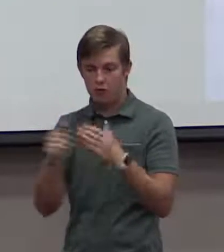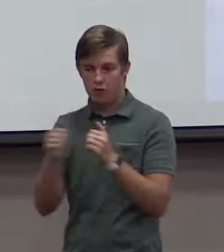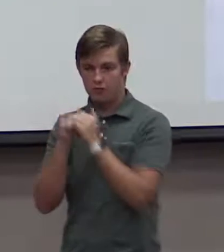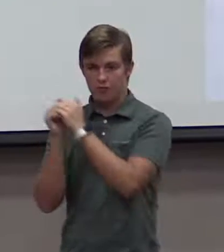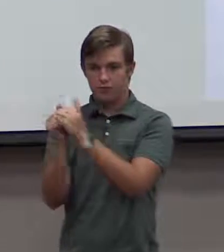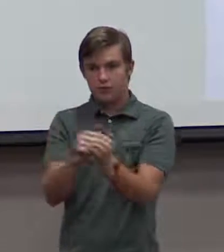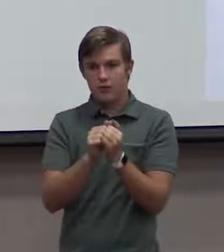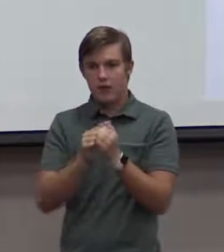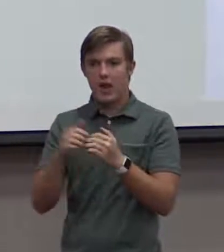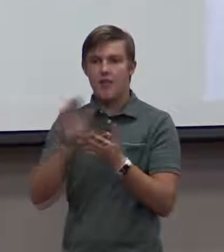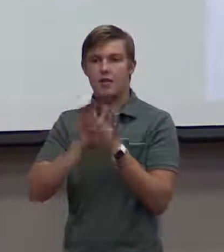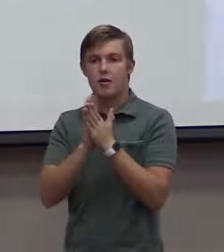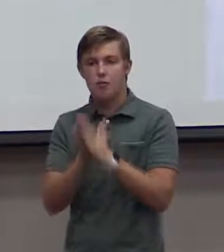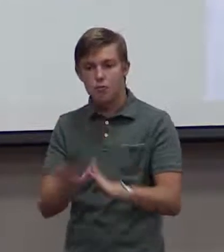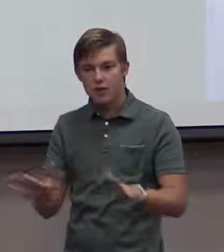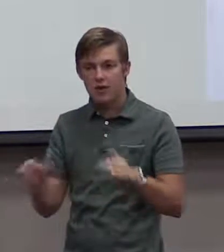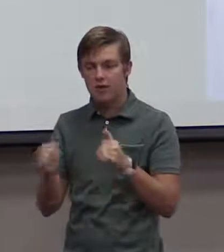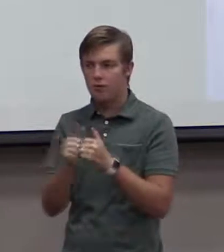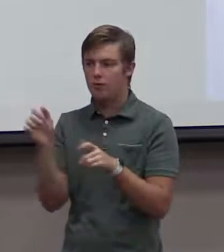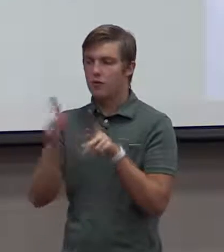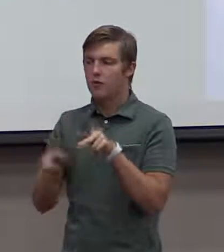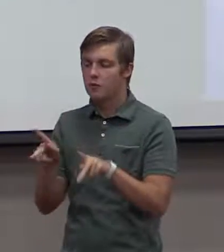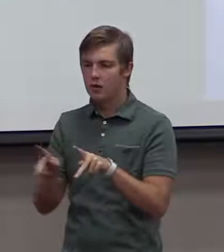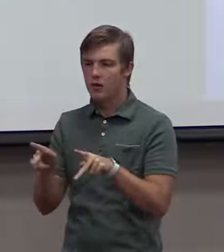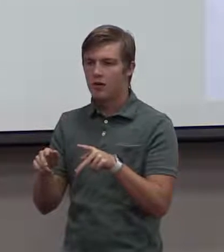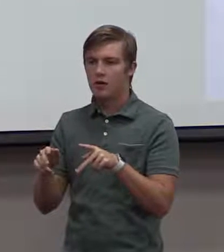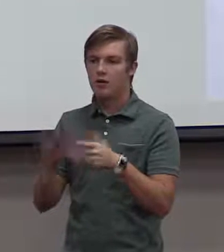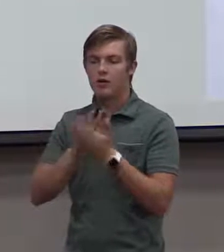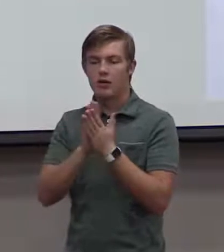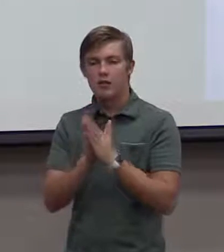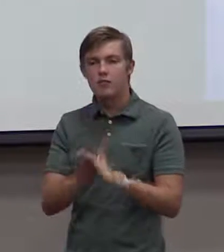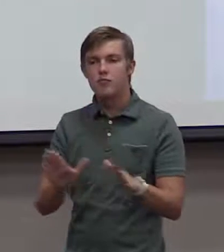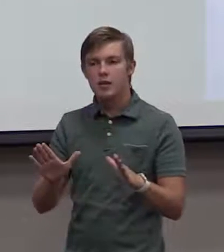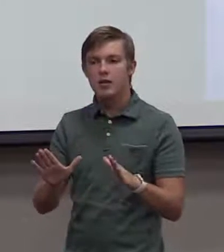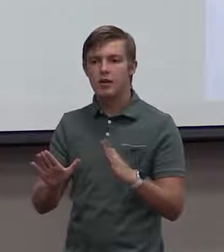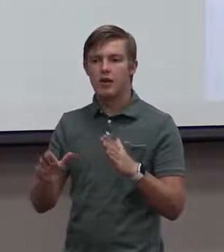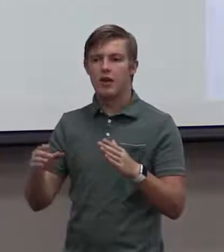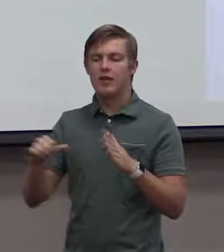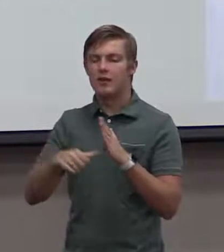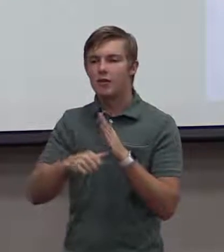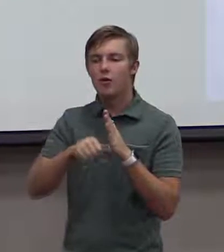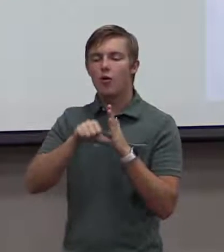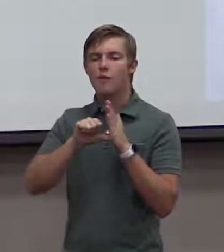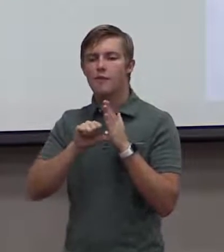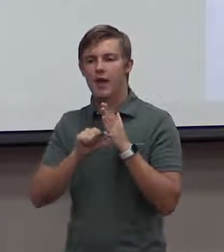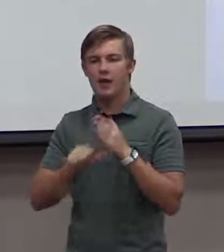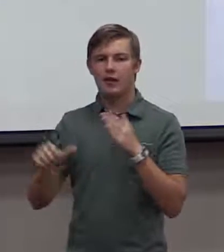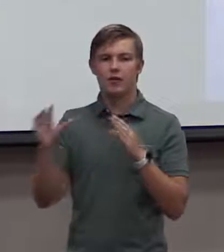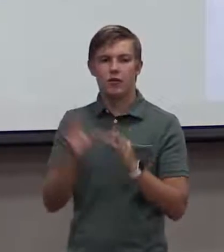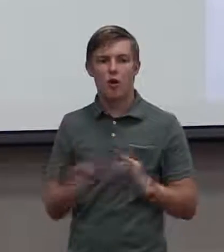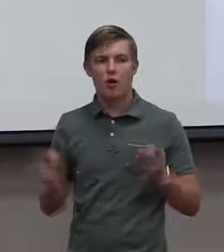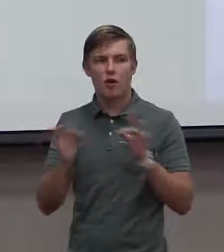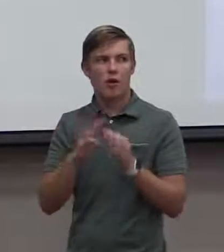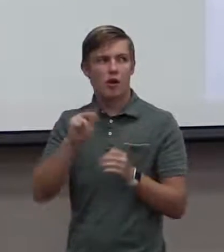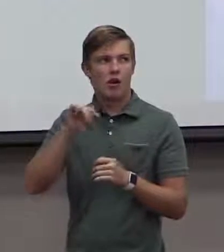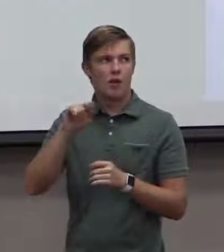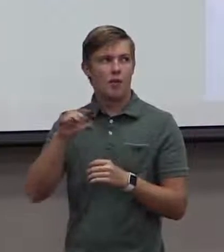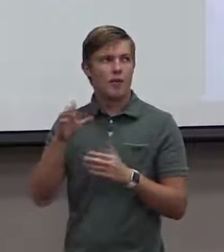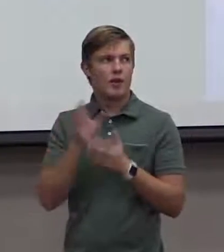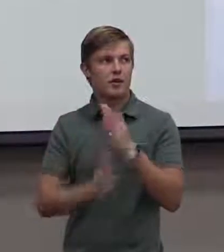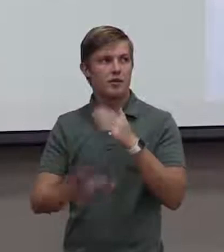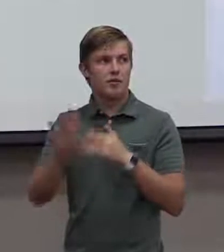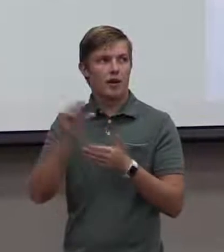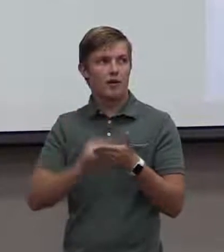peace amongst people, the peace amongst God's people is so impacting, so important. Matthew 5:9 says, "Blessed are